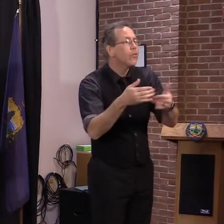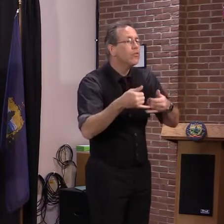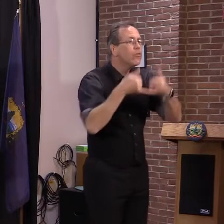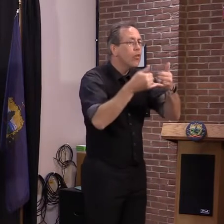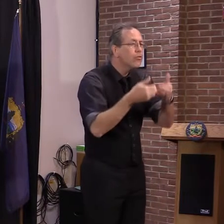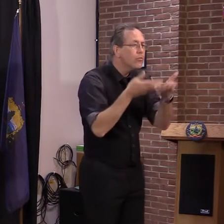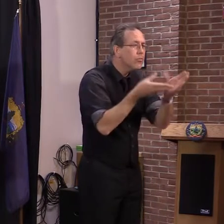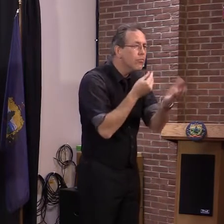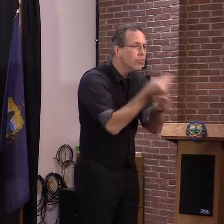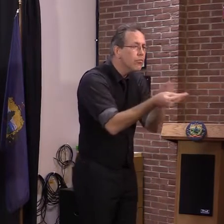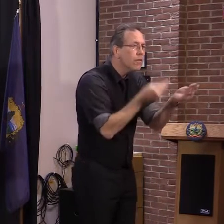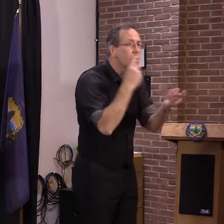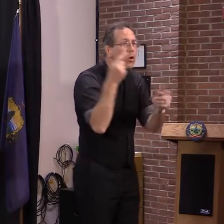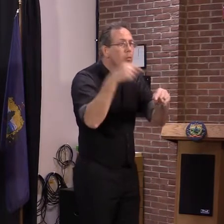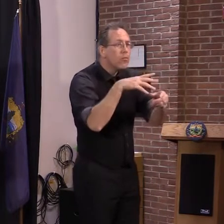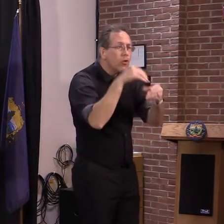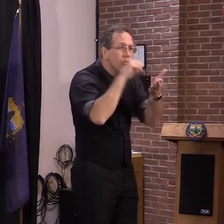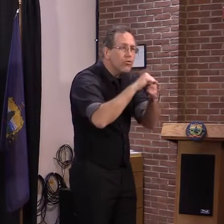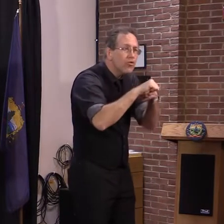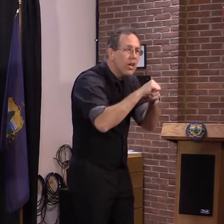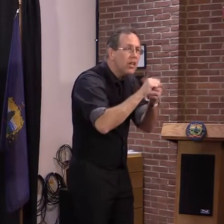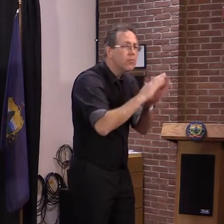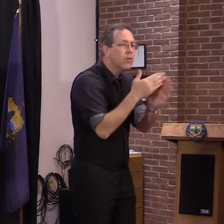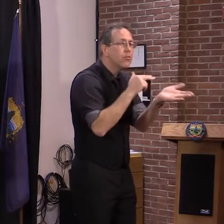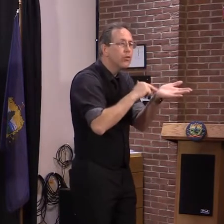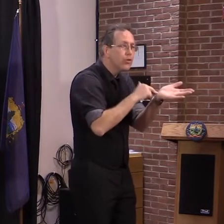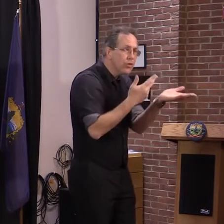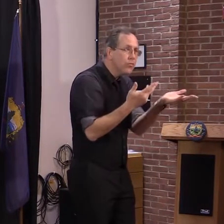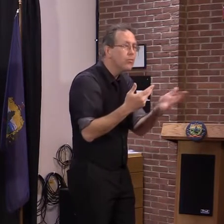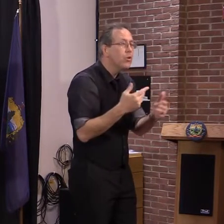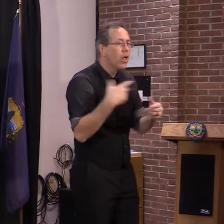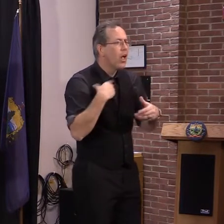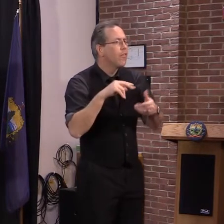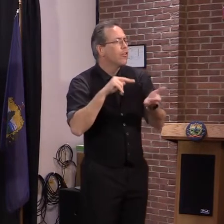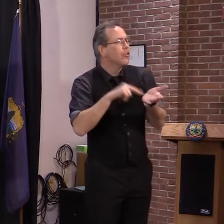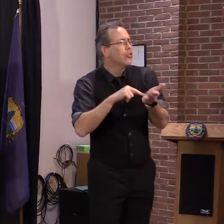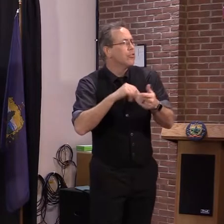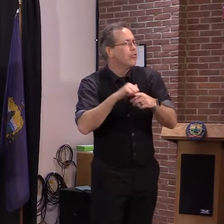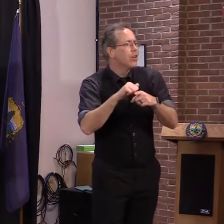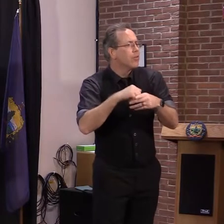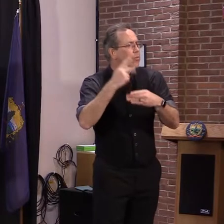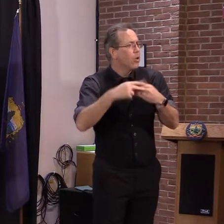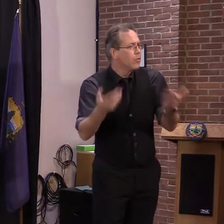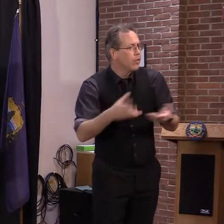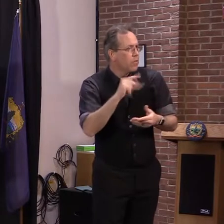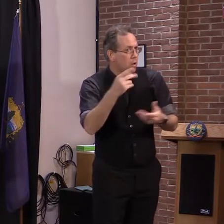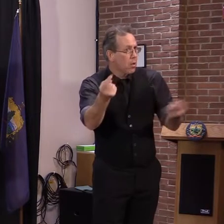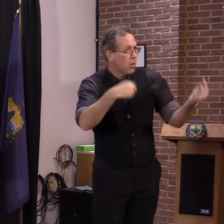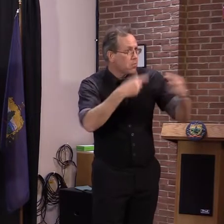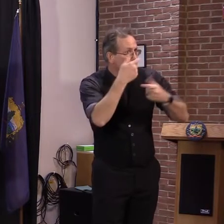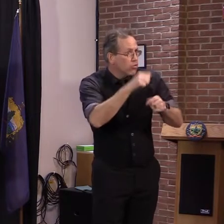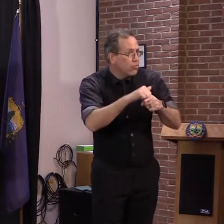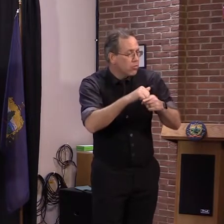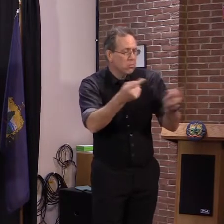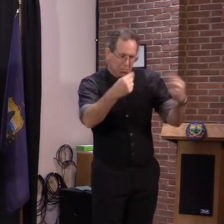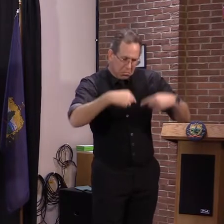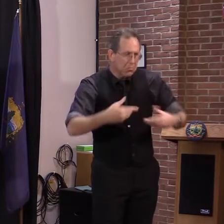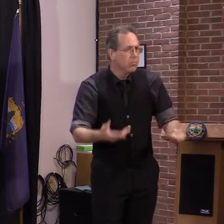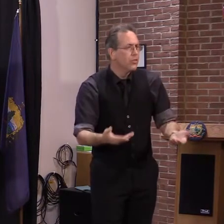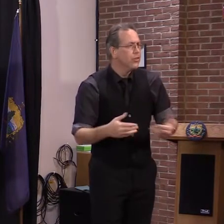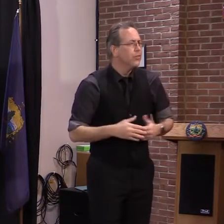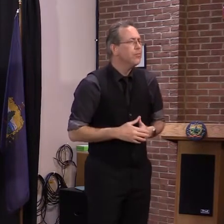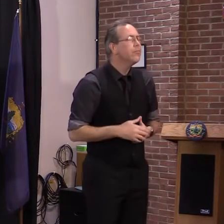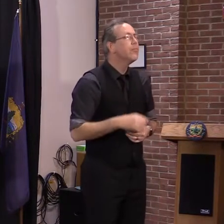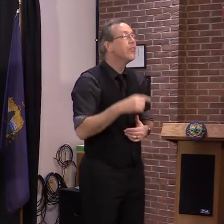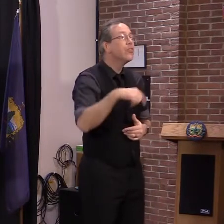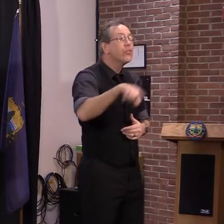attend nursing programs at colleges in the state of Vermont. In return, these nurses commit to working in Vermont